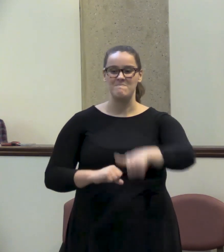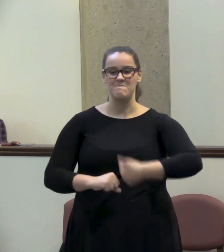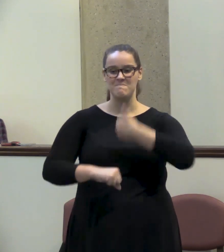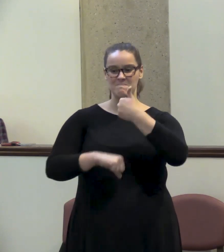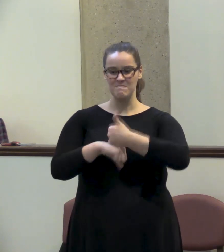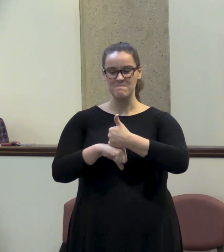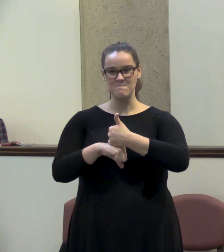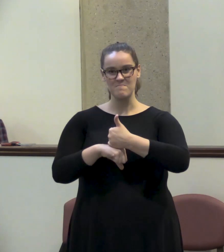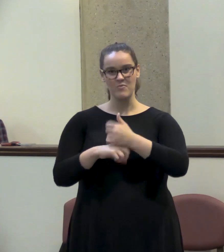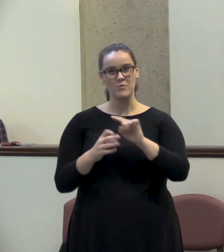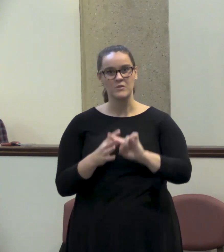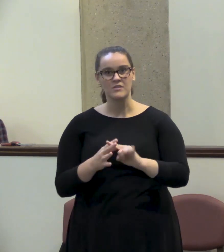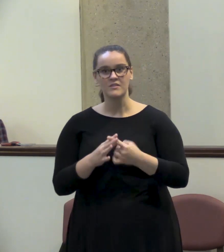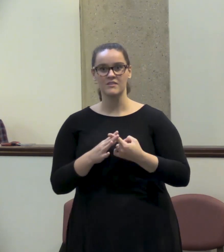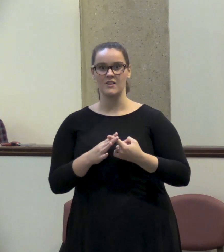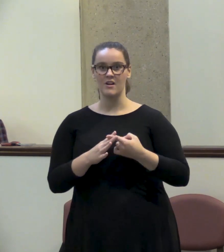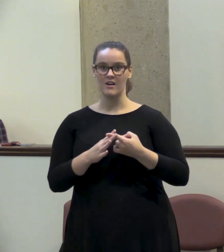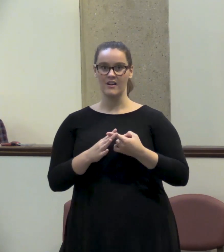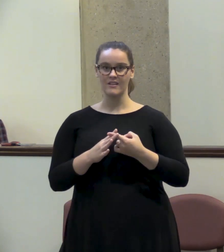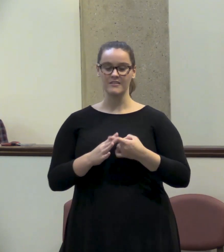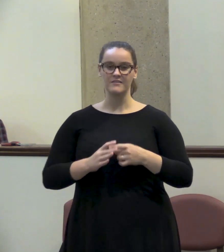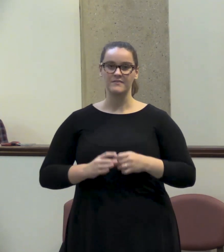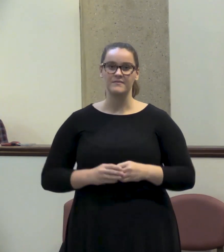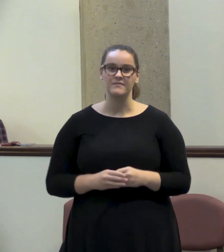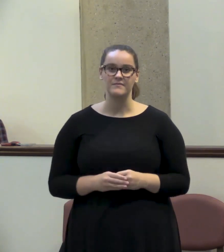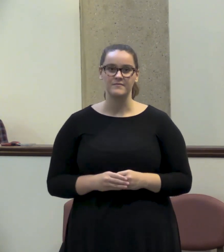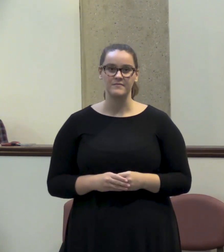we're paving that new path.